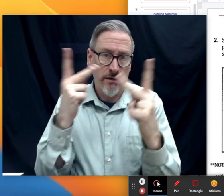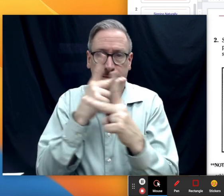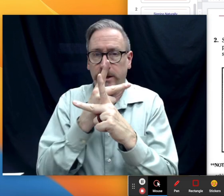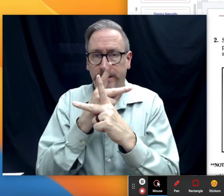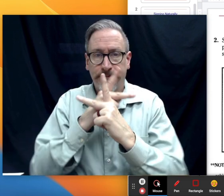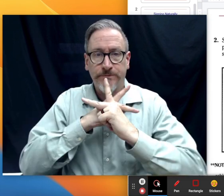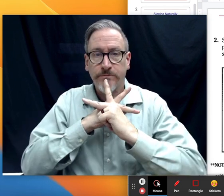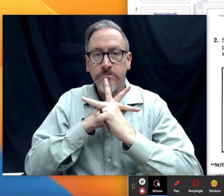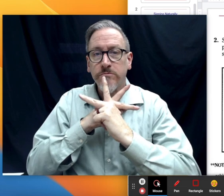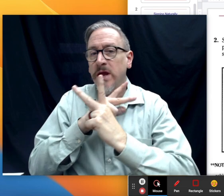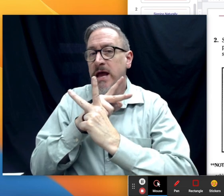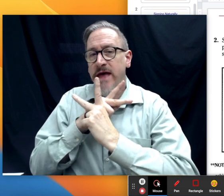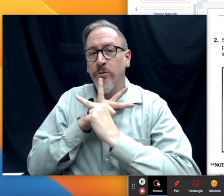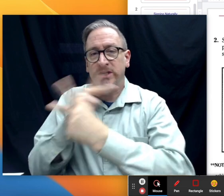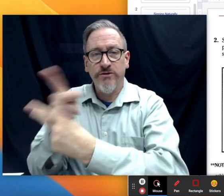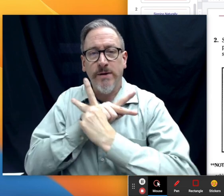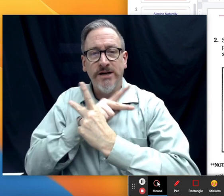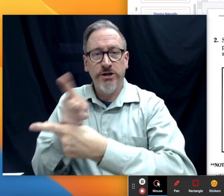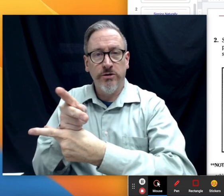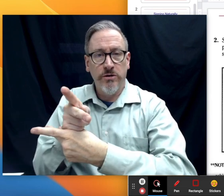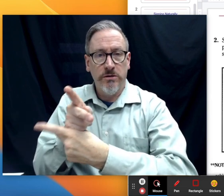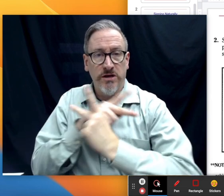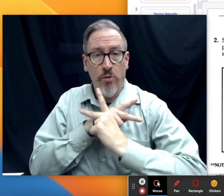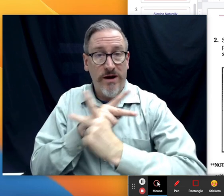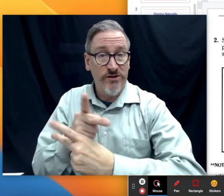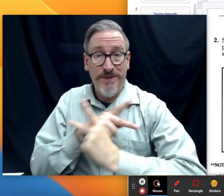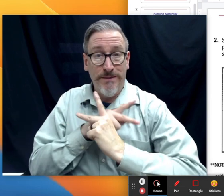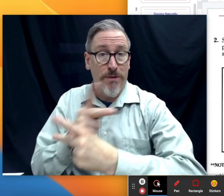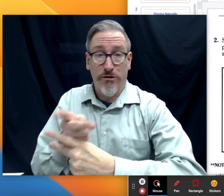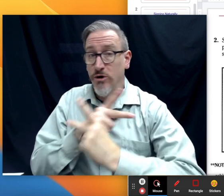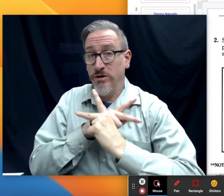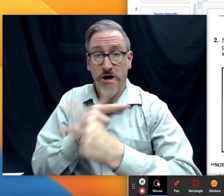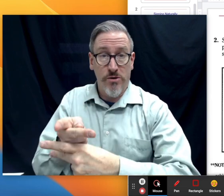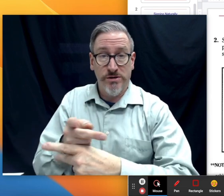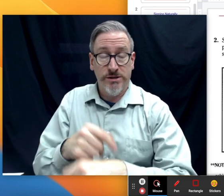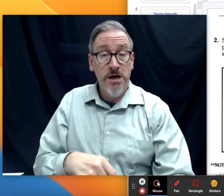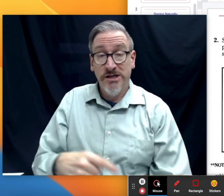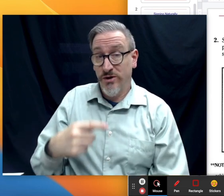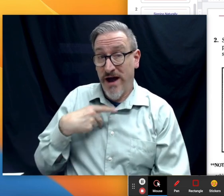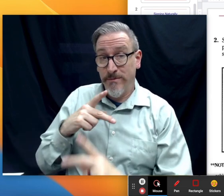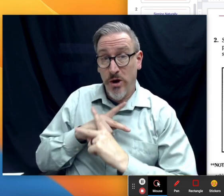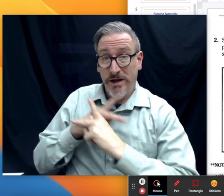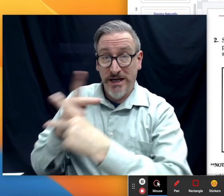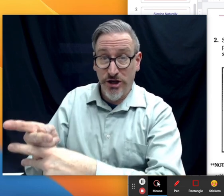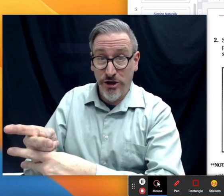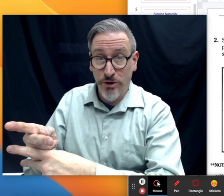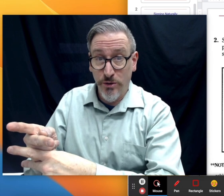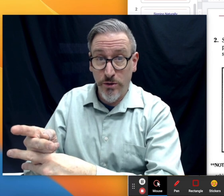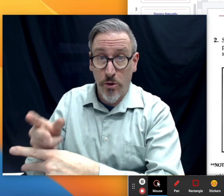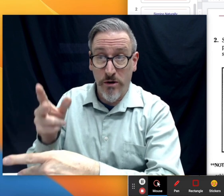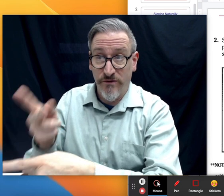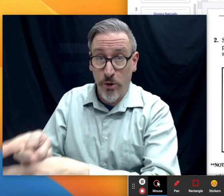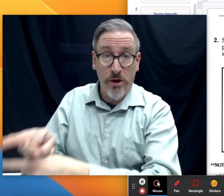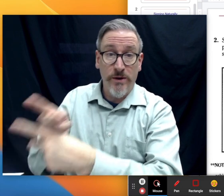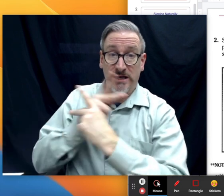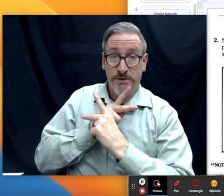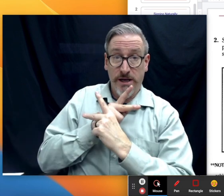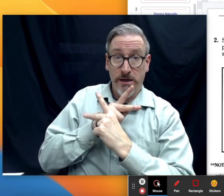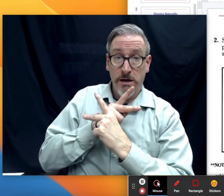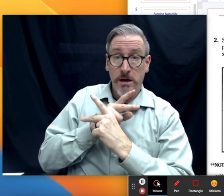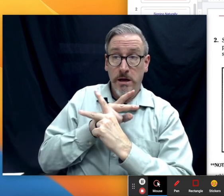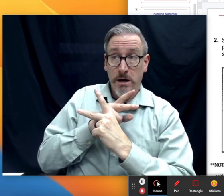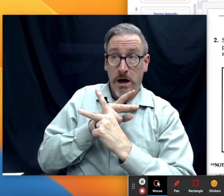Ks, ultimately, and then whichever direction that whatever's being borrowed goes. So if I'm loaning it to you, or if you're loaning